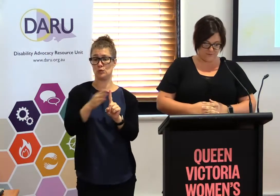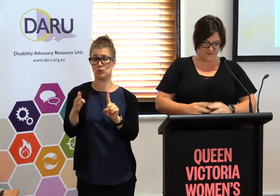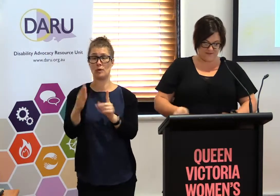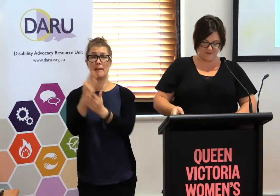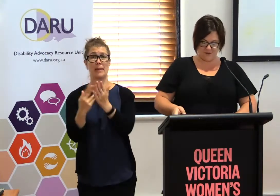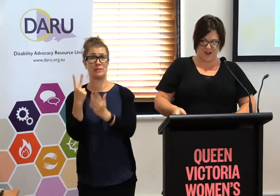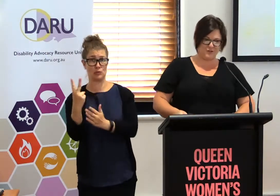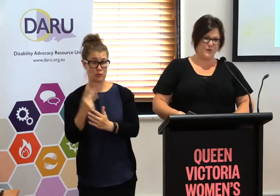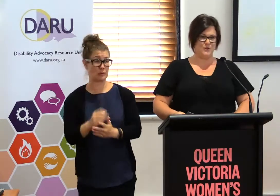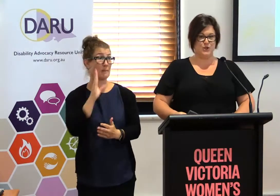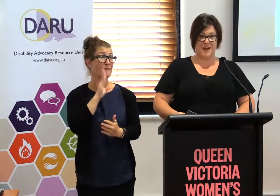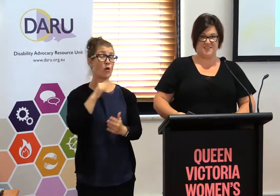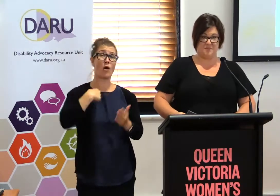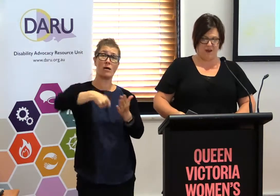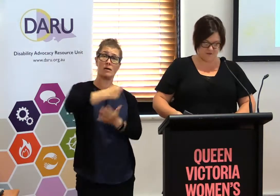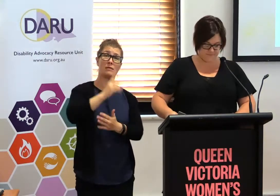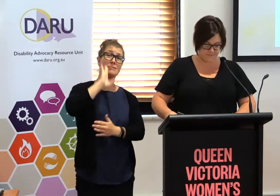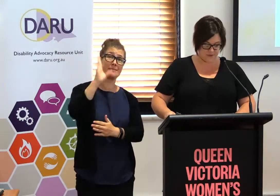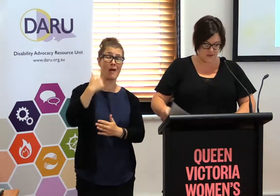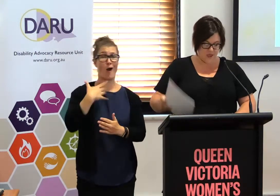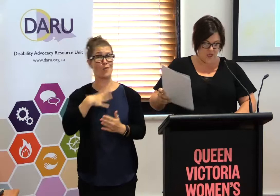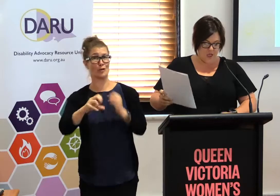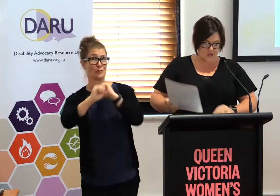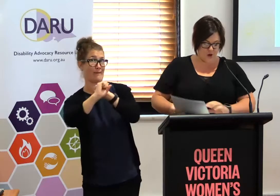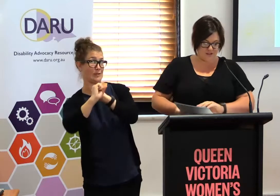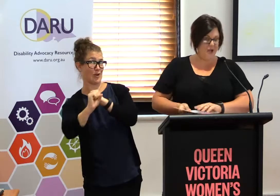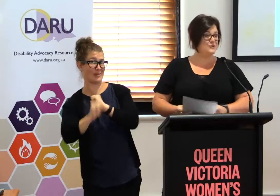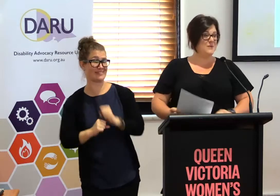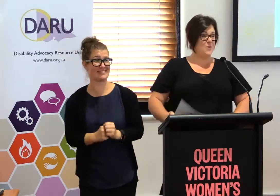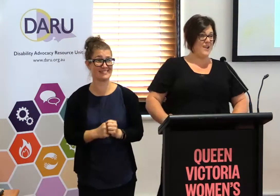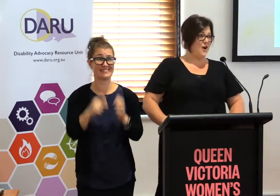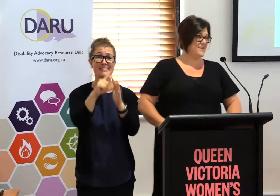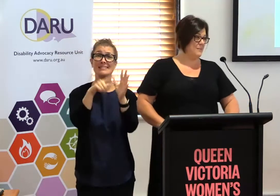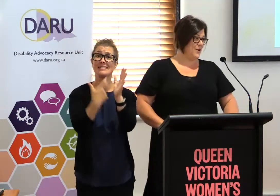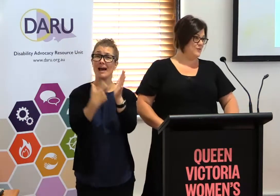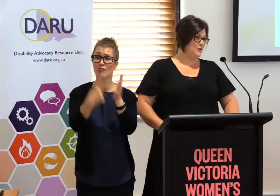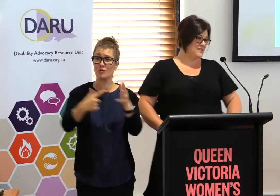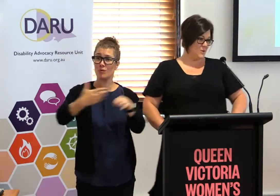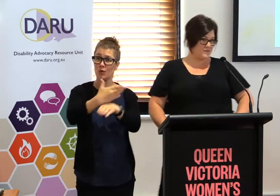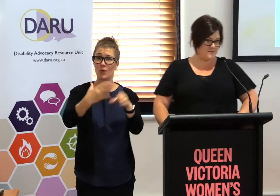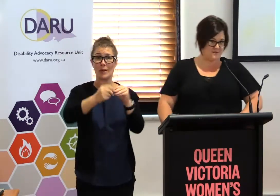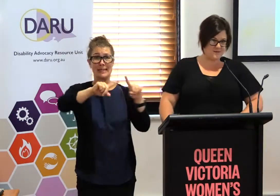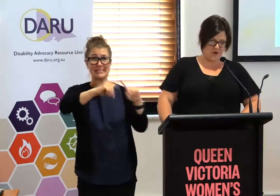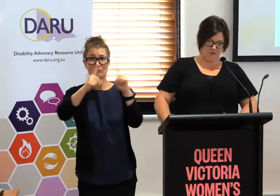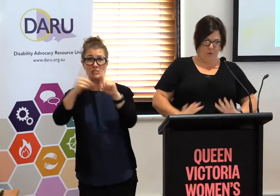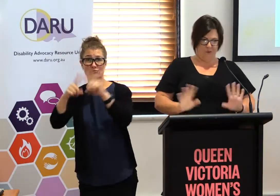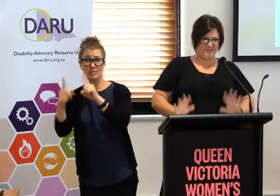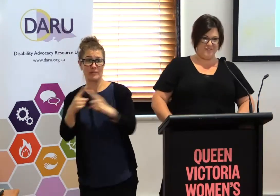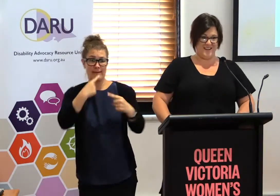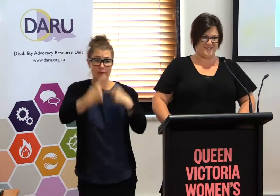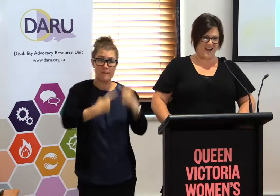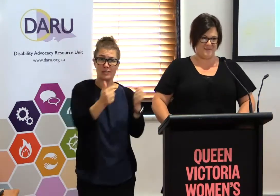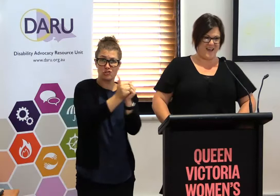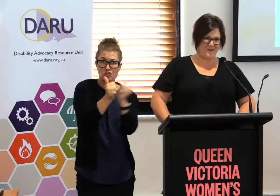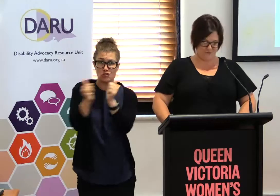first presenters, I'd like to do a little shameless plug. So Daru's been working on a number of new resources. We always get